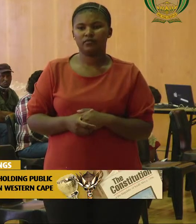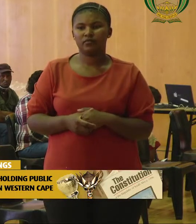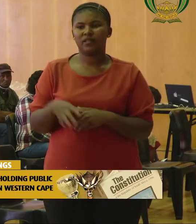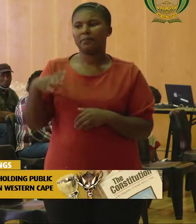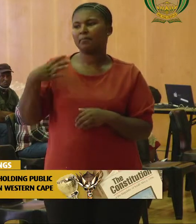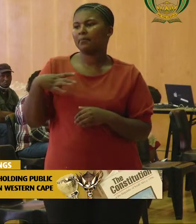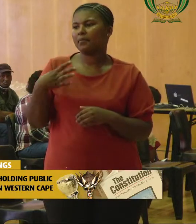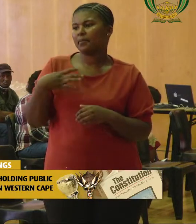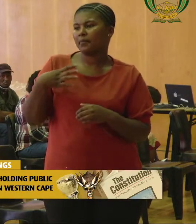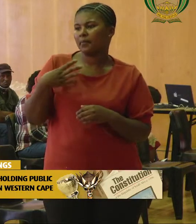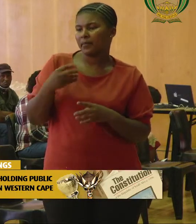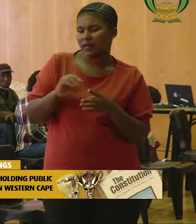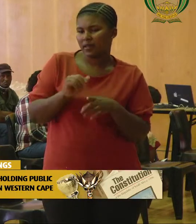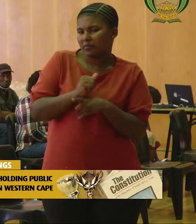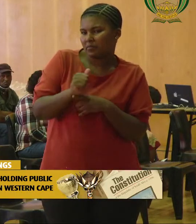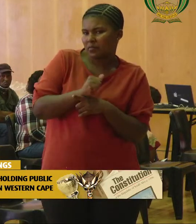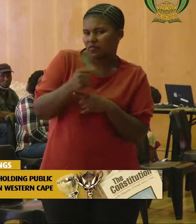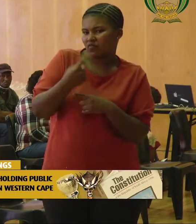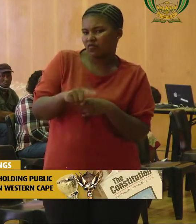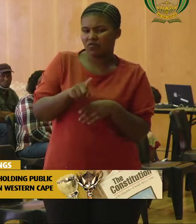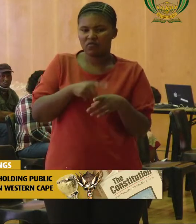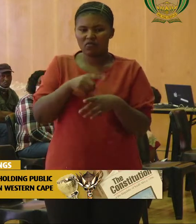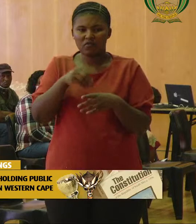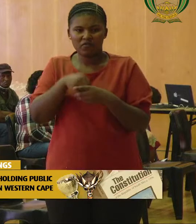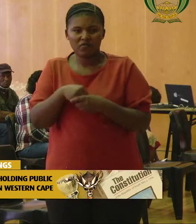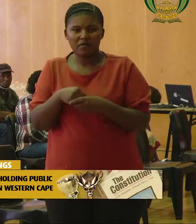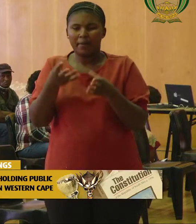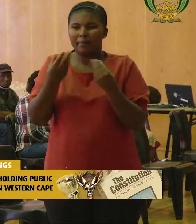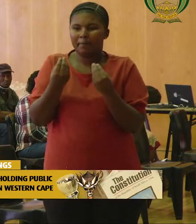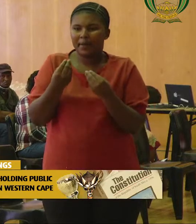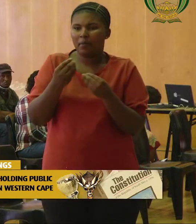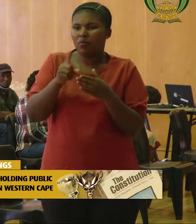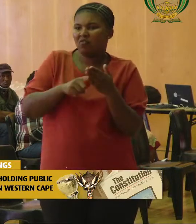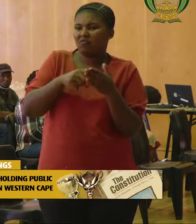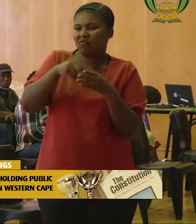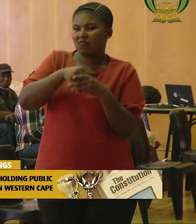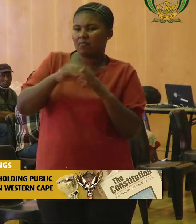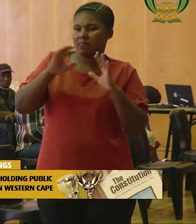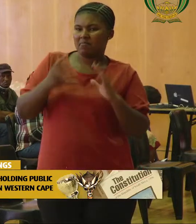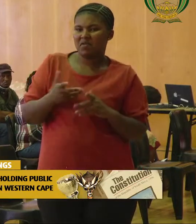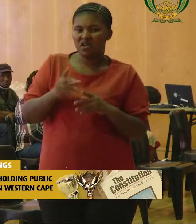Balungiselela nje kweli xesha nabanalo into yokuba bafumane into bazifumene i-most yabo,